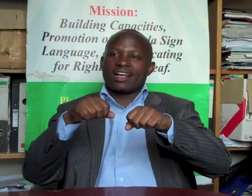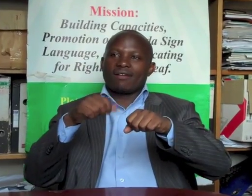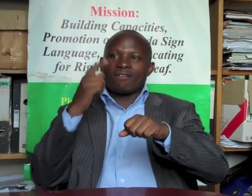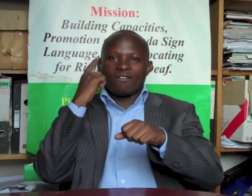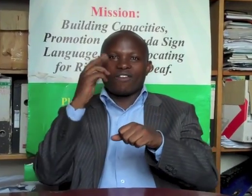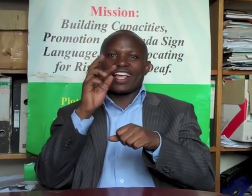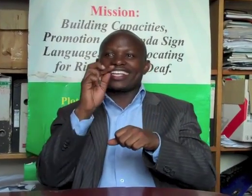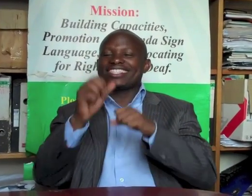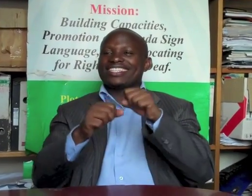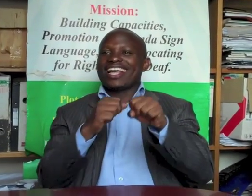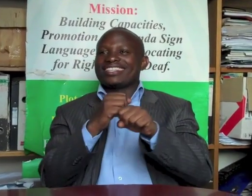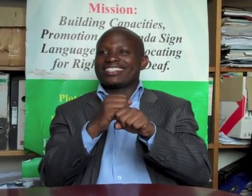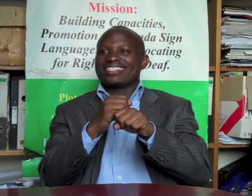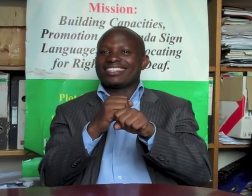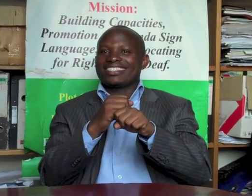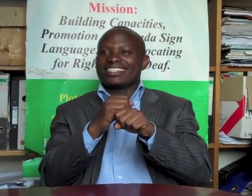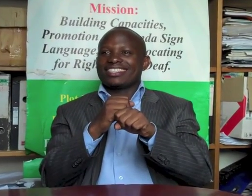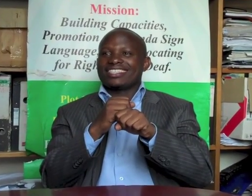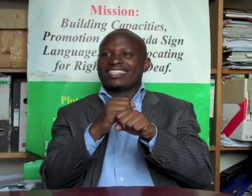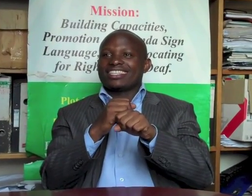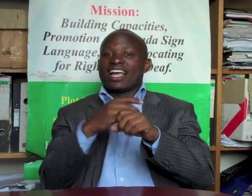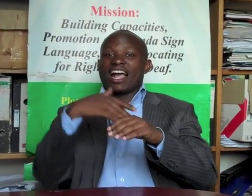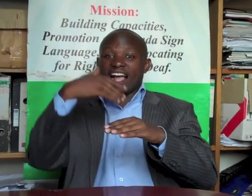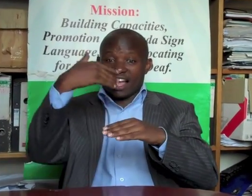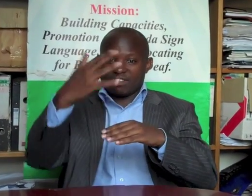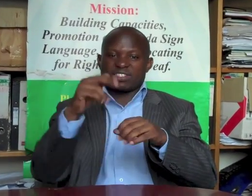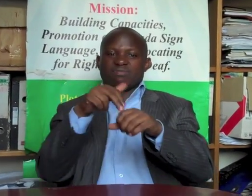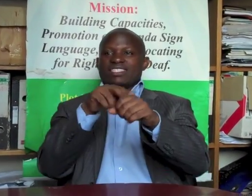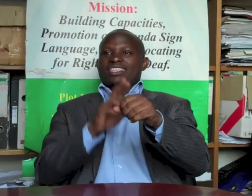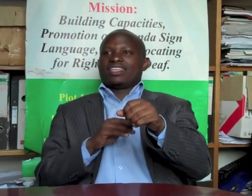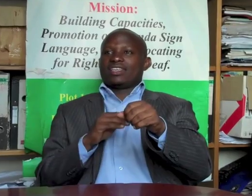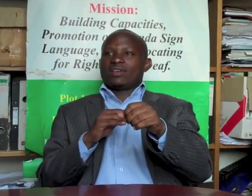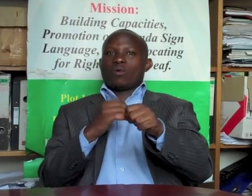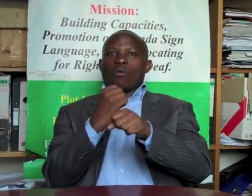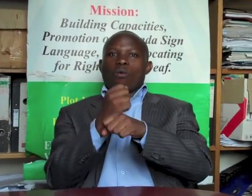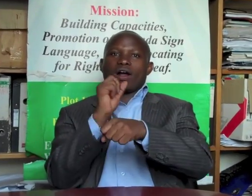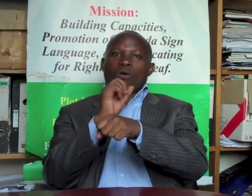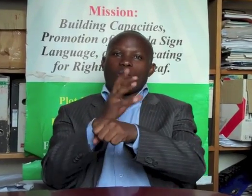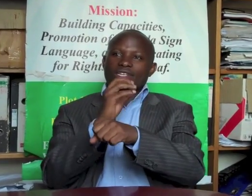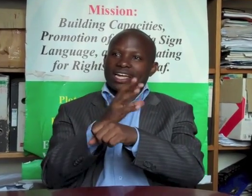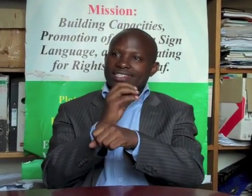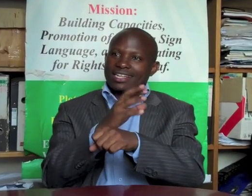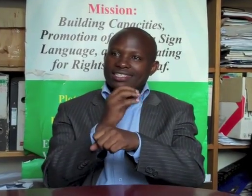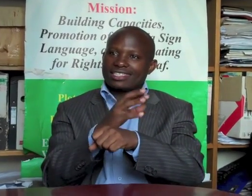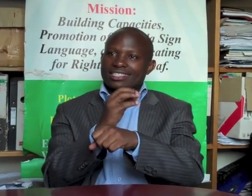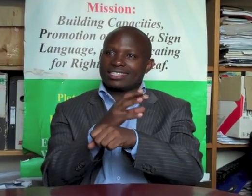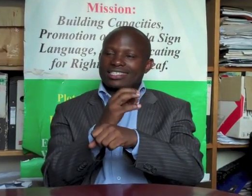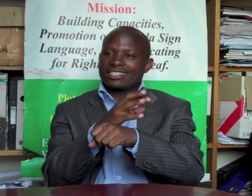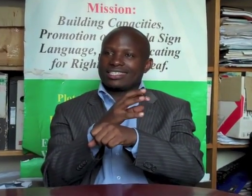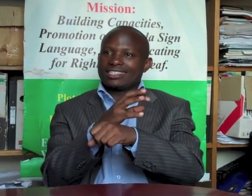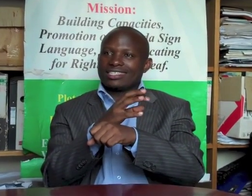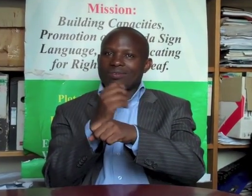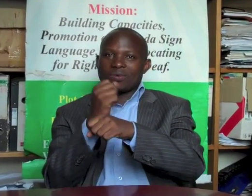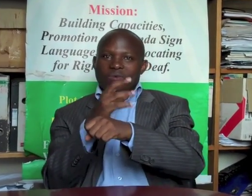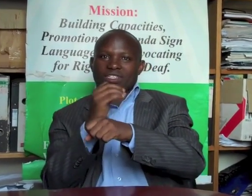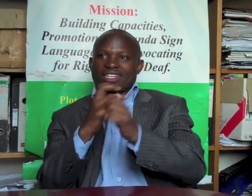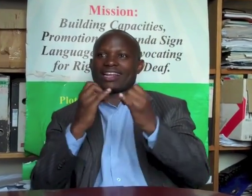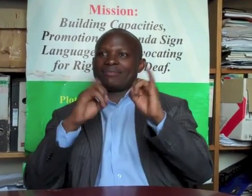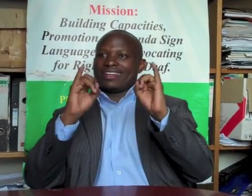I was the chairperson for 8 years. So after I resigned, I worked as a consultant,